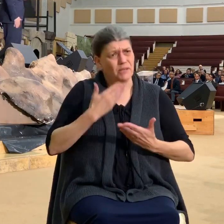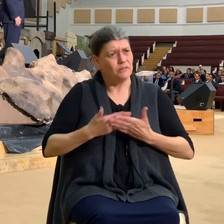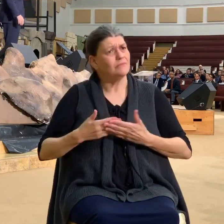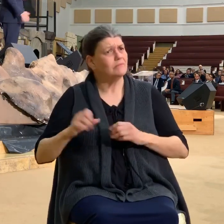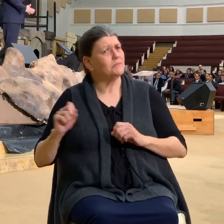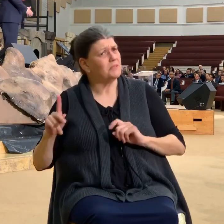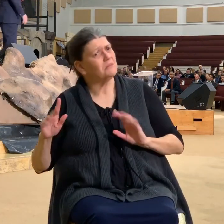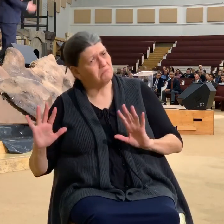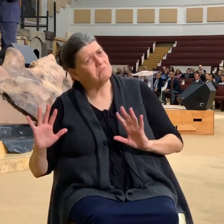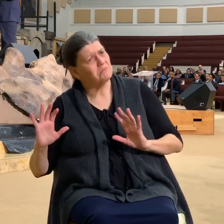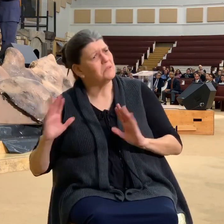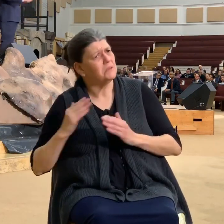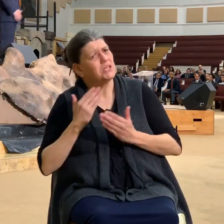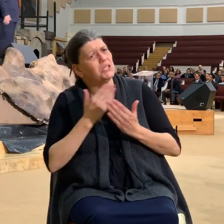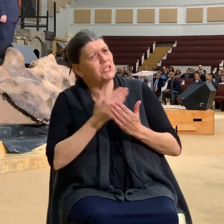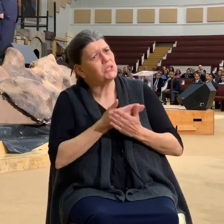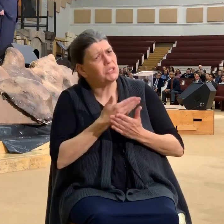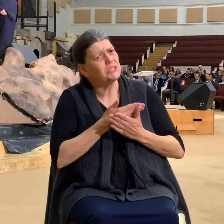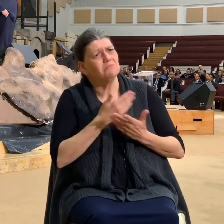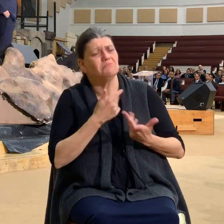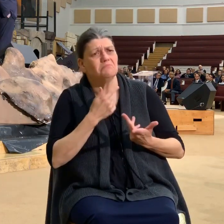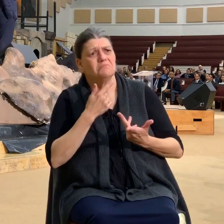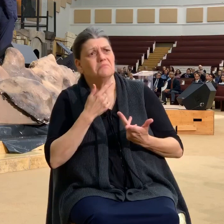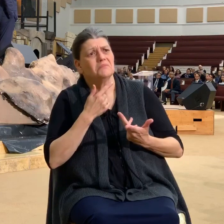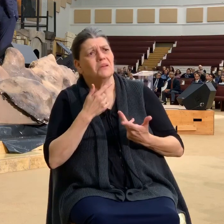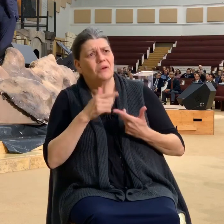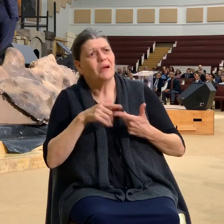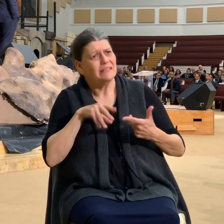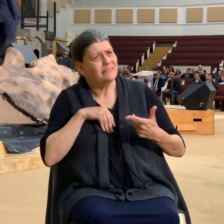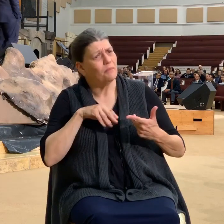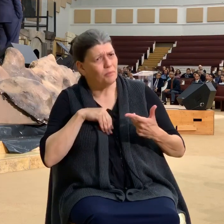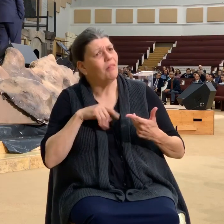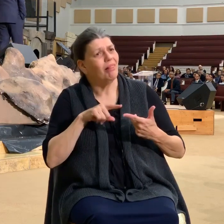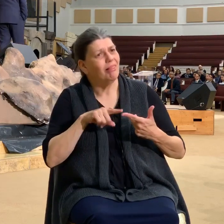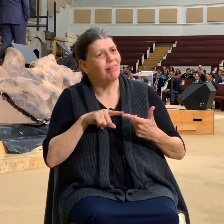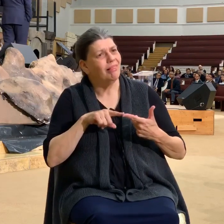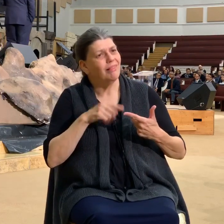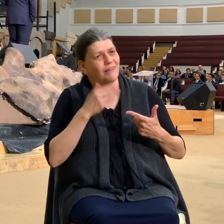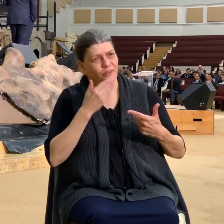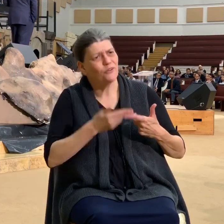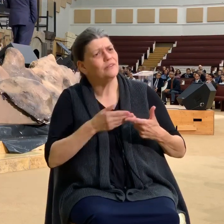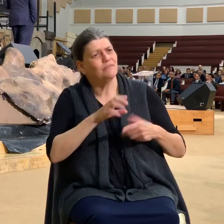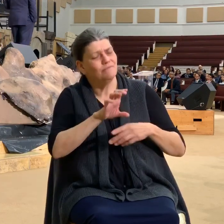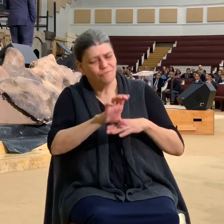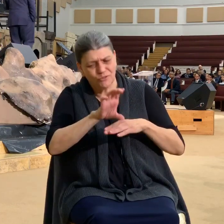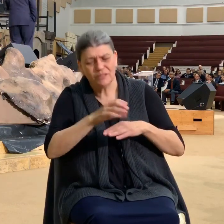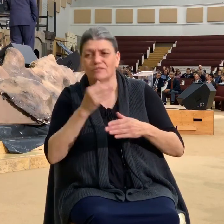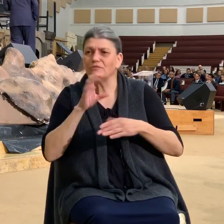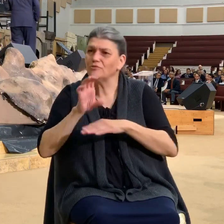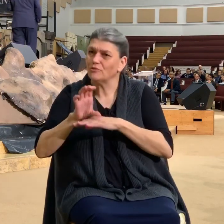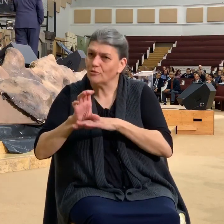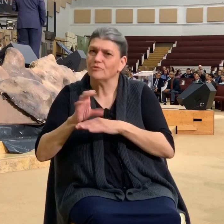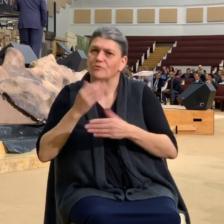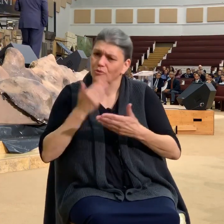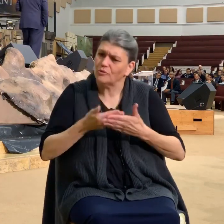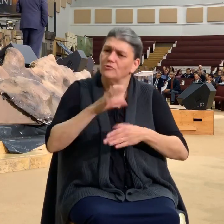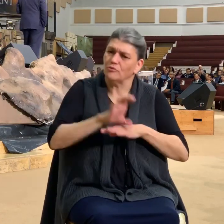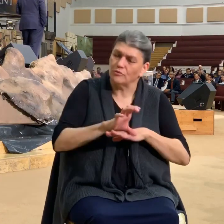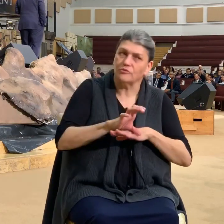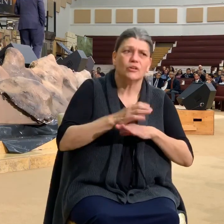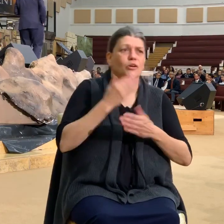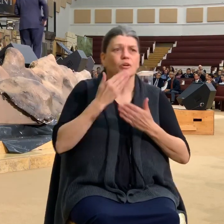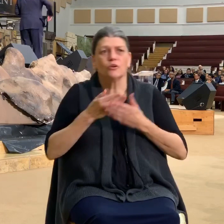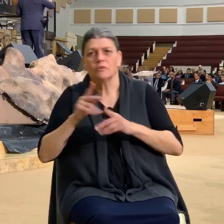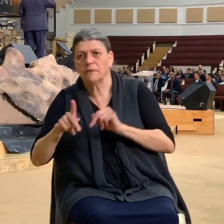mean, honestly, it could have been good. It could have even been acceptable, because it was a good church. It was good people. And I remember sitting down at the table at